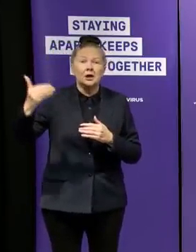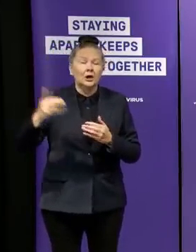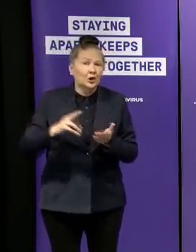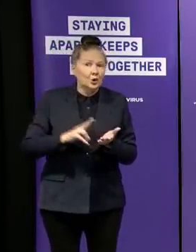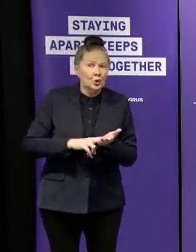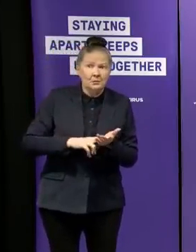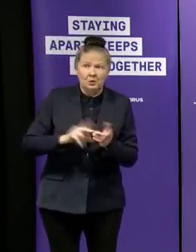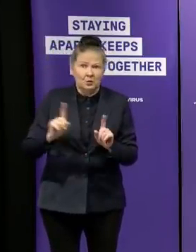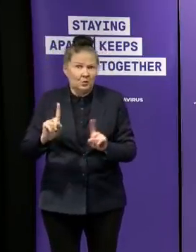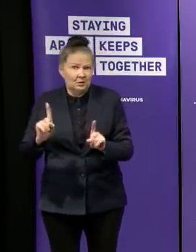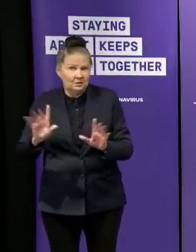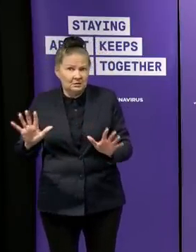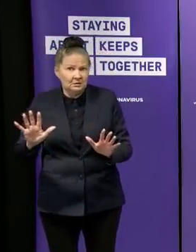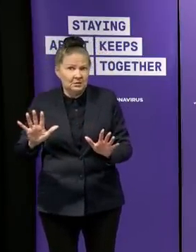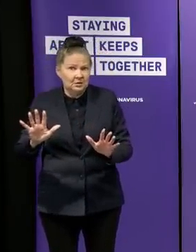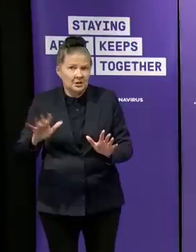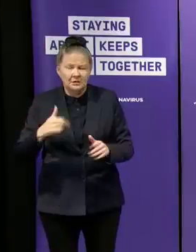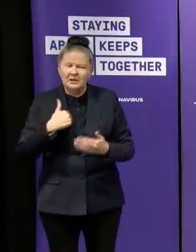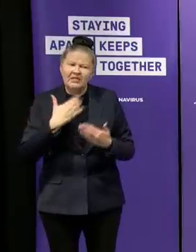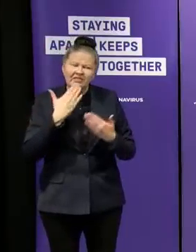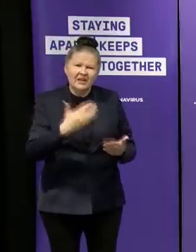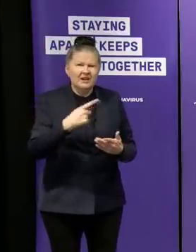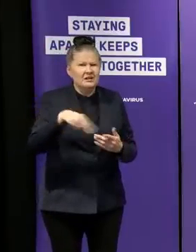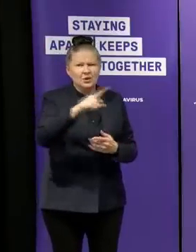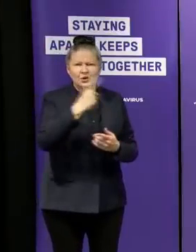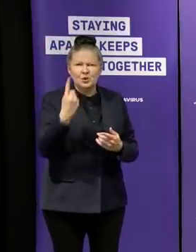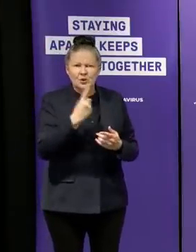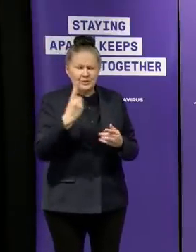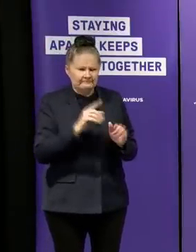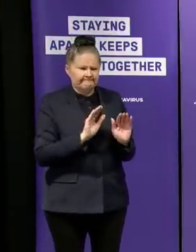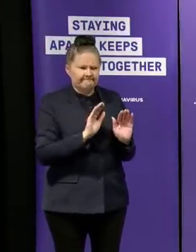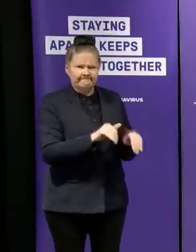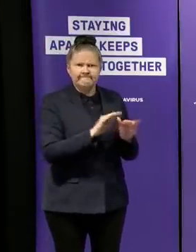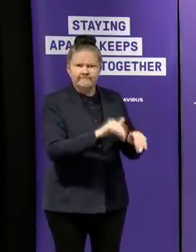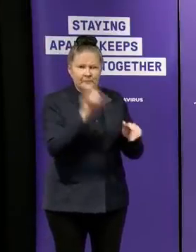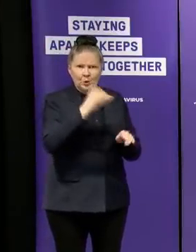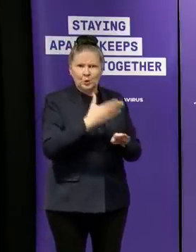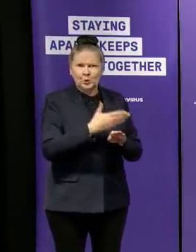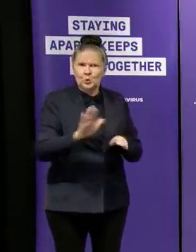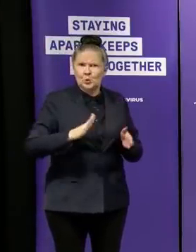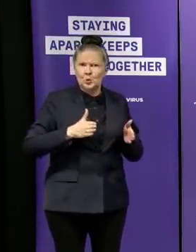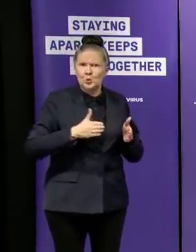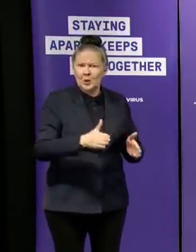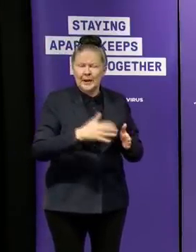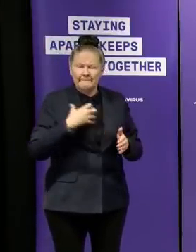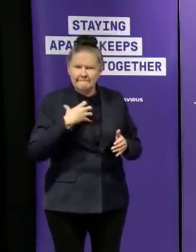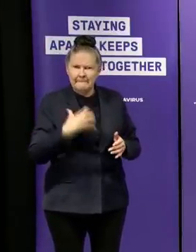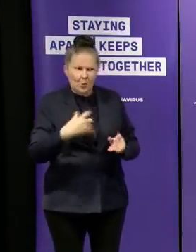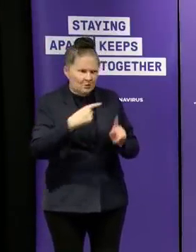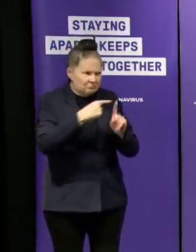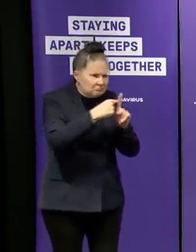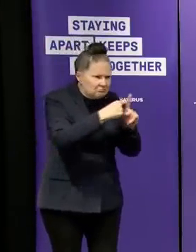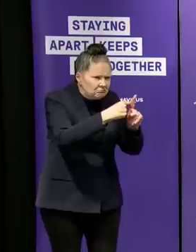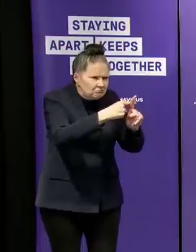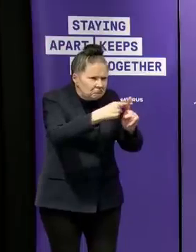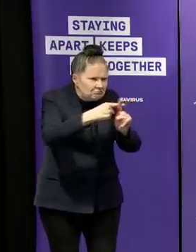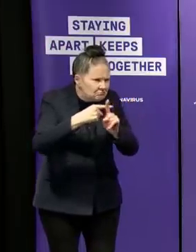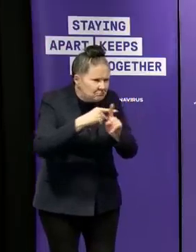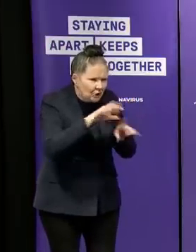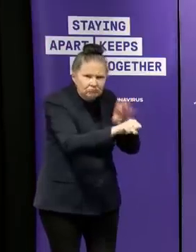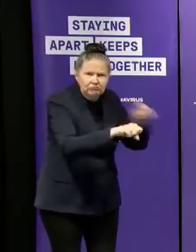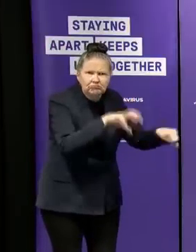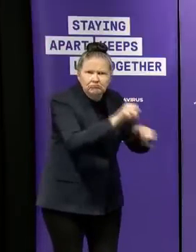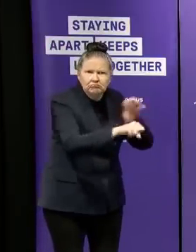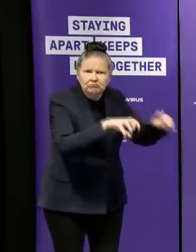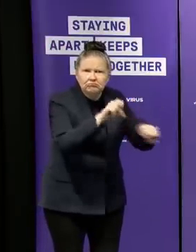We're very grateful to all those people. It's a much more aggressive and, if you like, targeted approach made possible by the